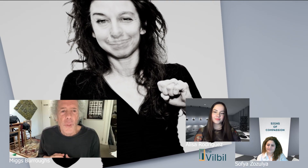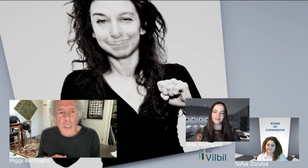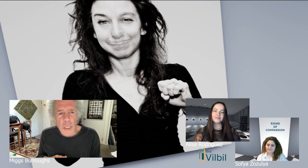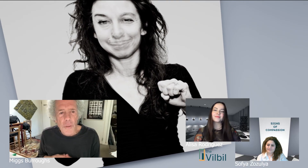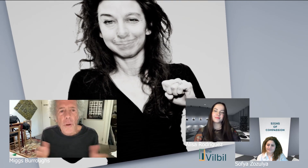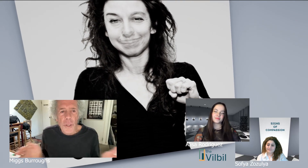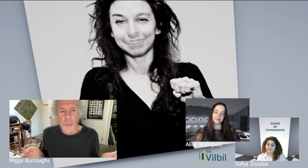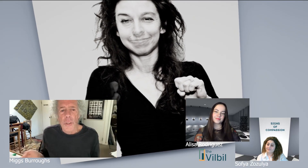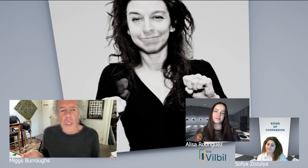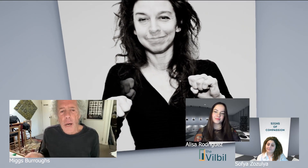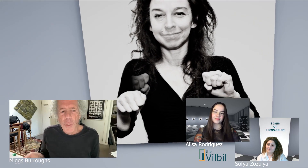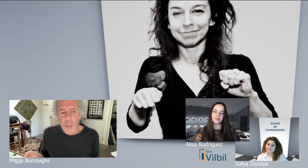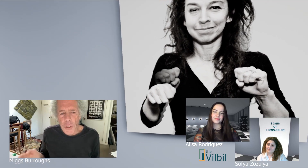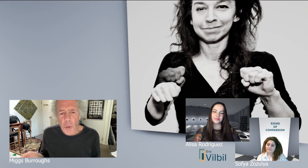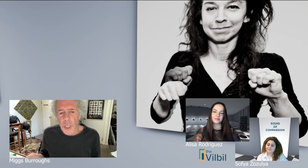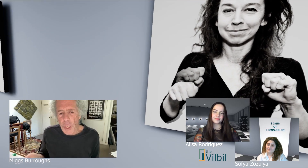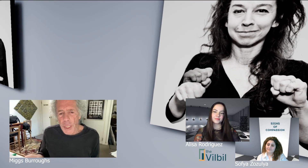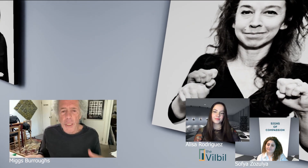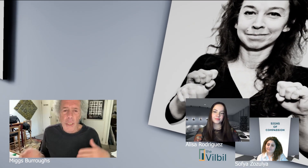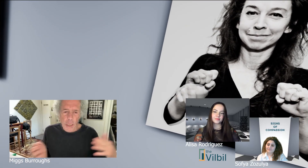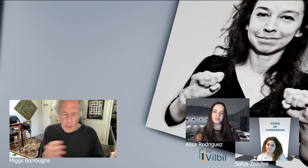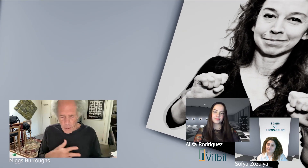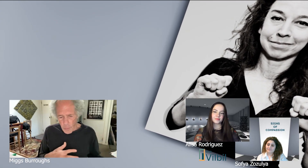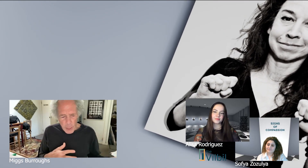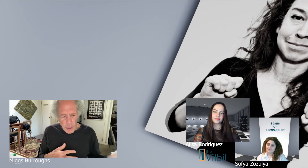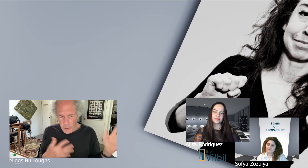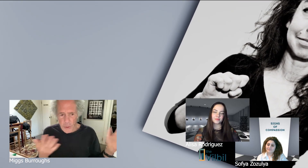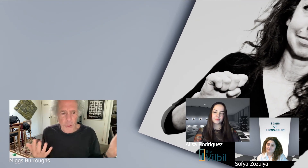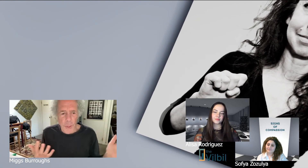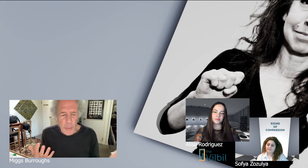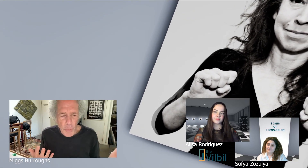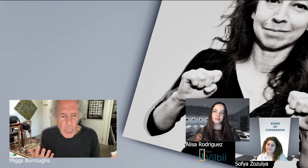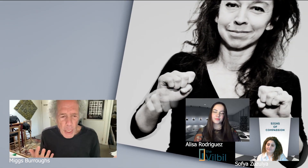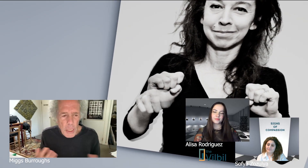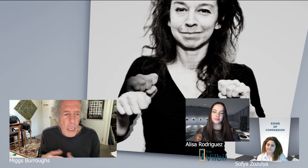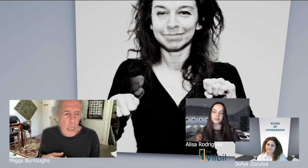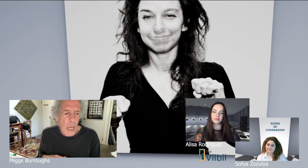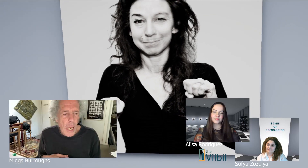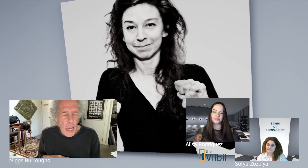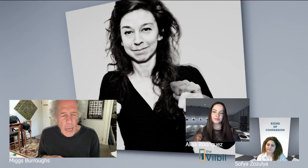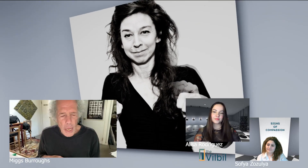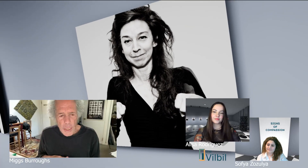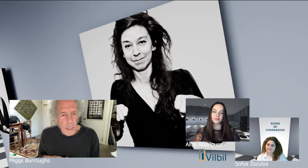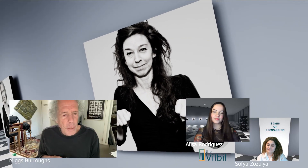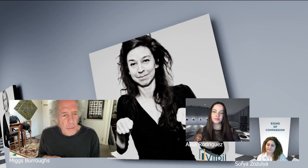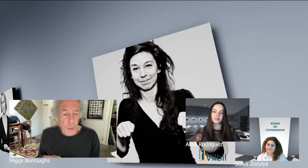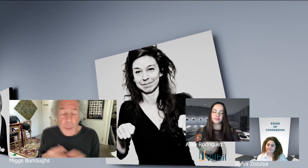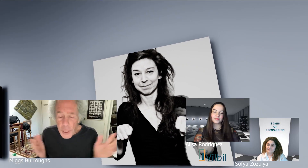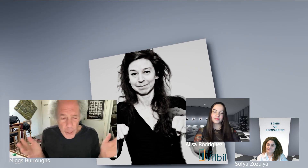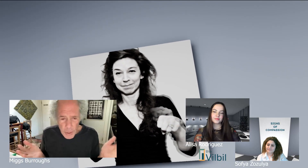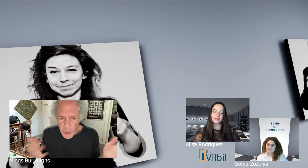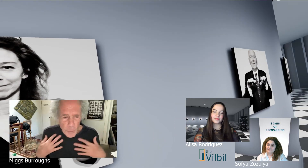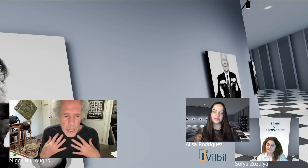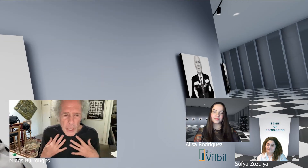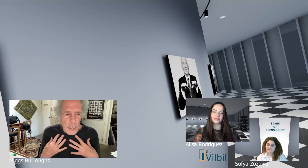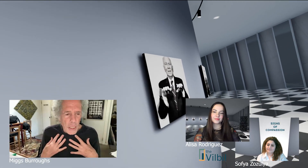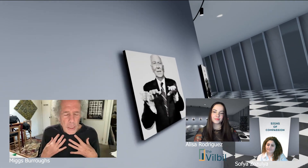need another artist in the lobby. Do you know anybody? And Mark sort of came to mind. And he brilliantly, it wasn't my idea, he